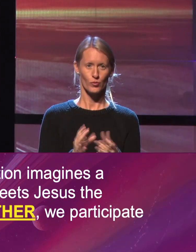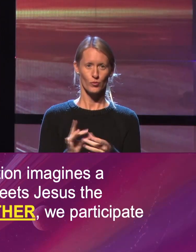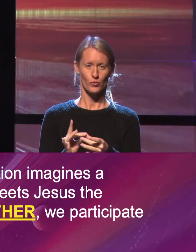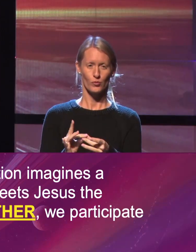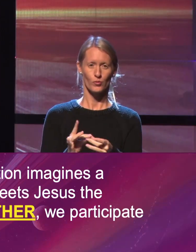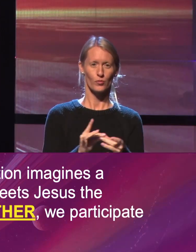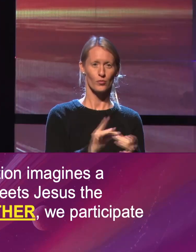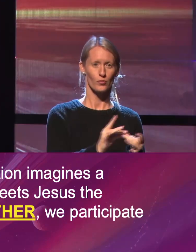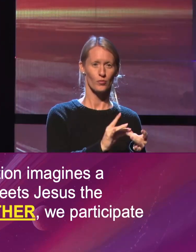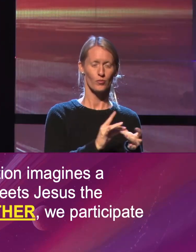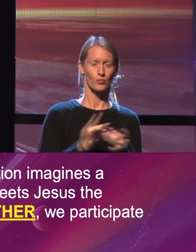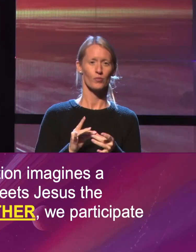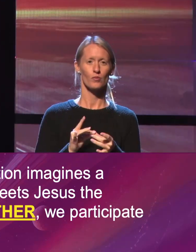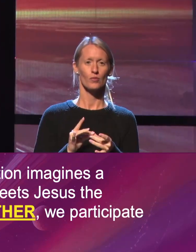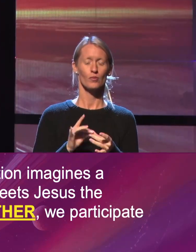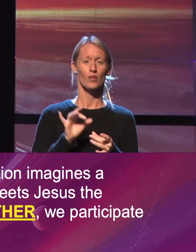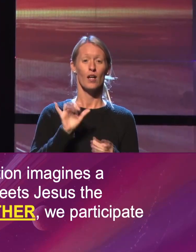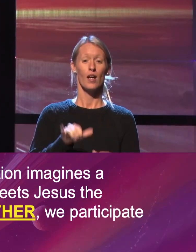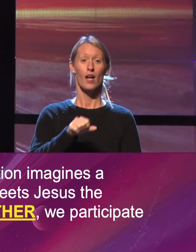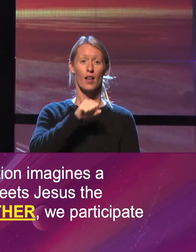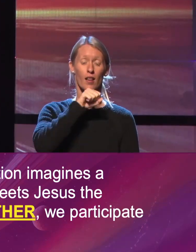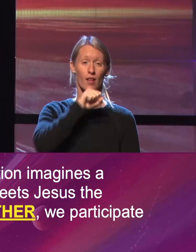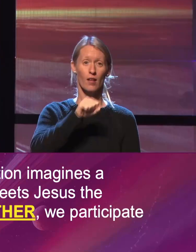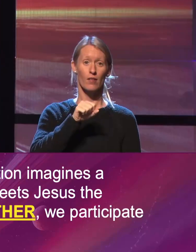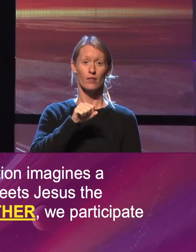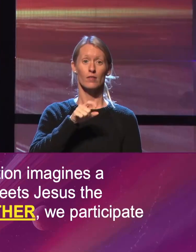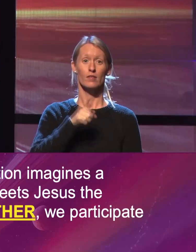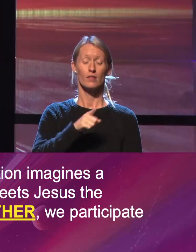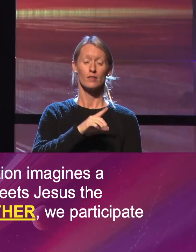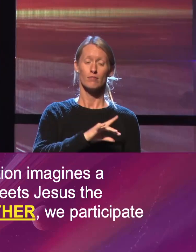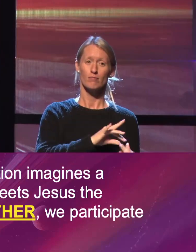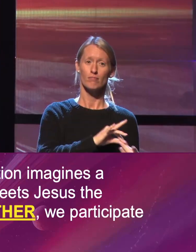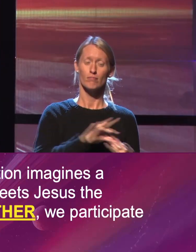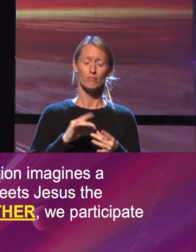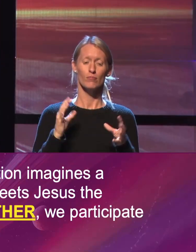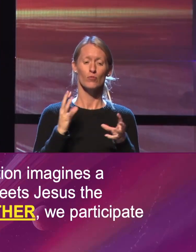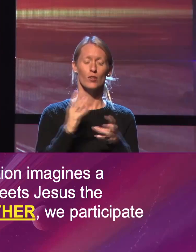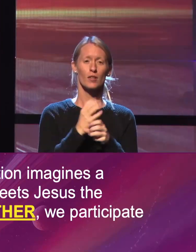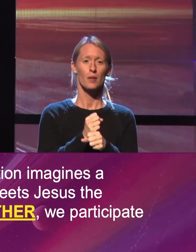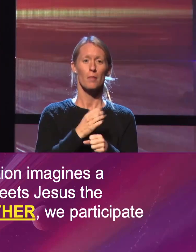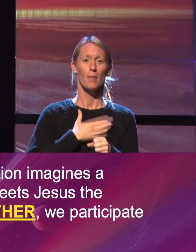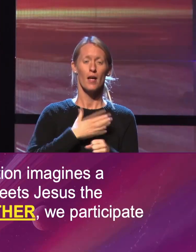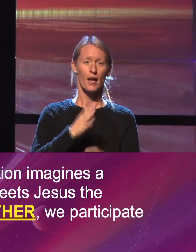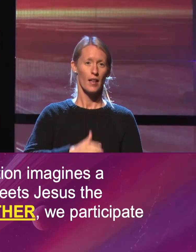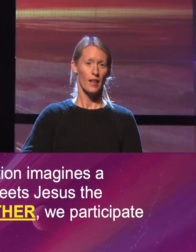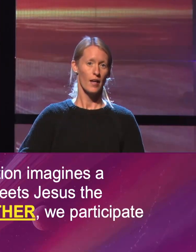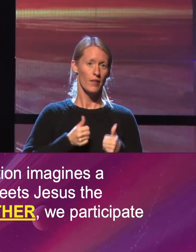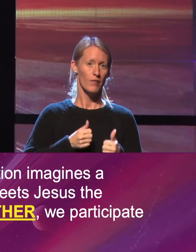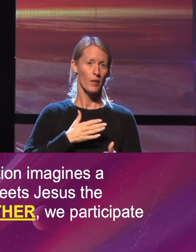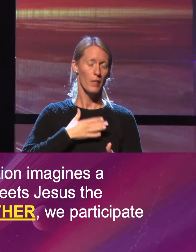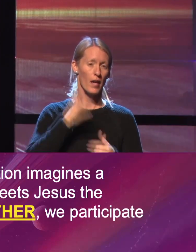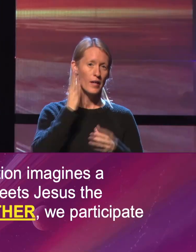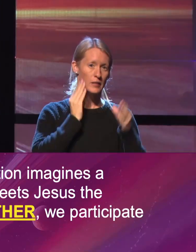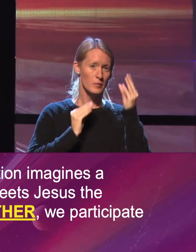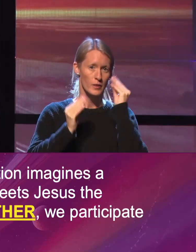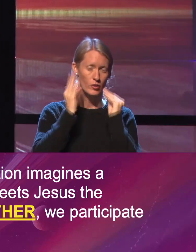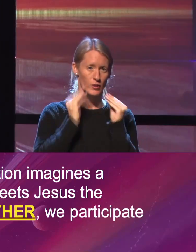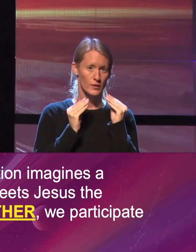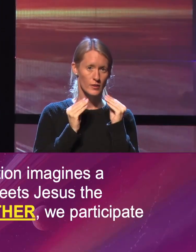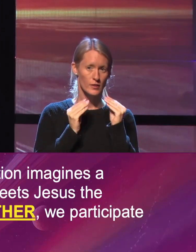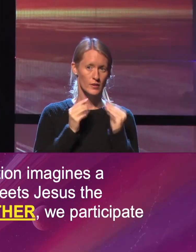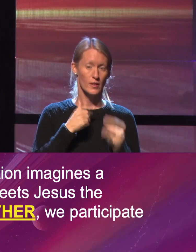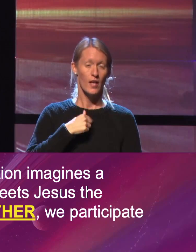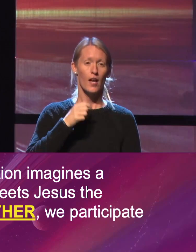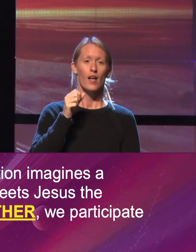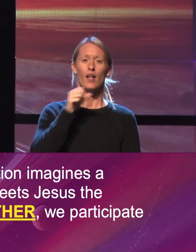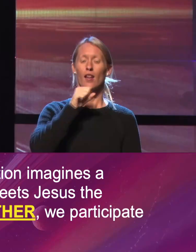sum up my life and my personal experience and how I live a life on the peacemaking path of Jesus. And I would love for that to be our